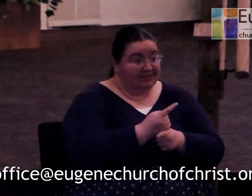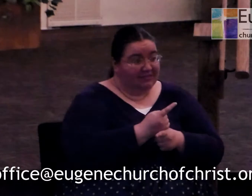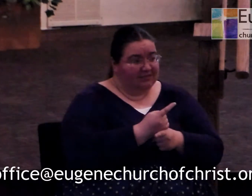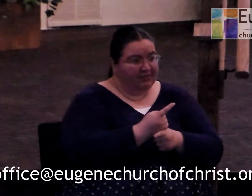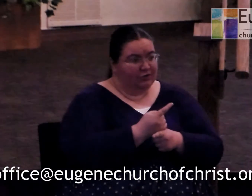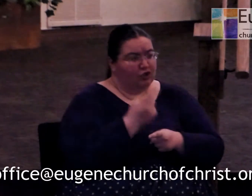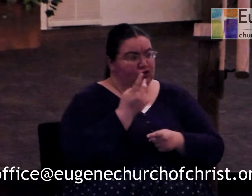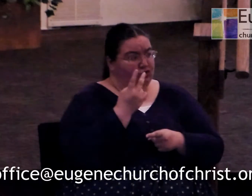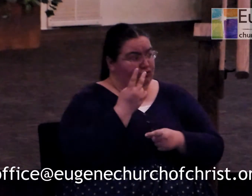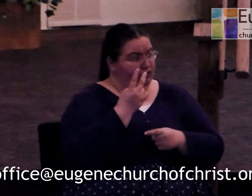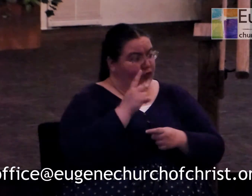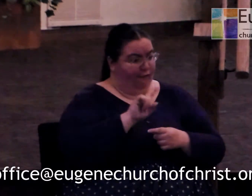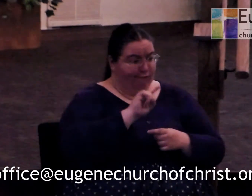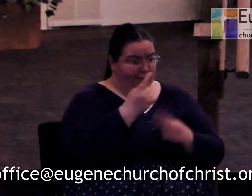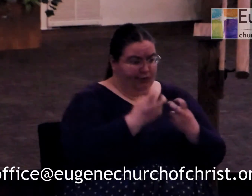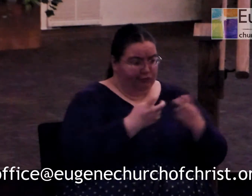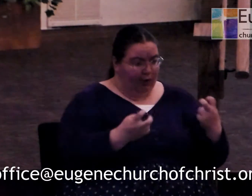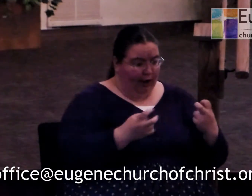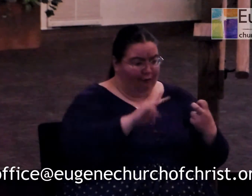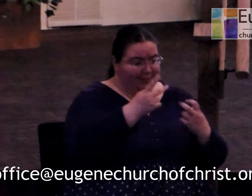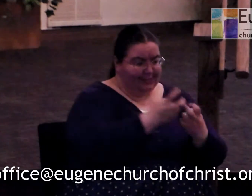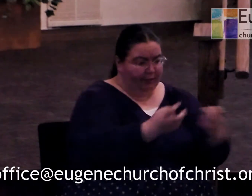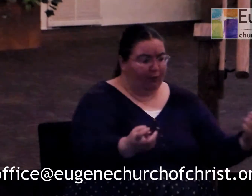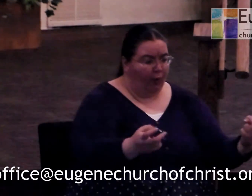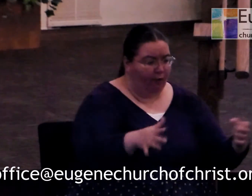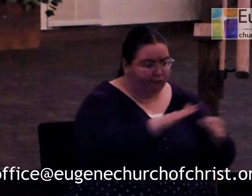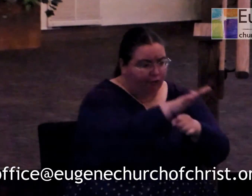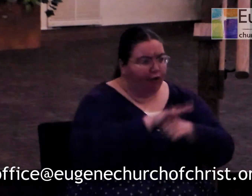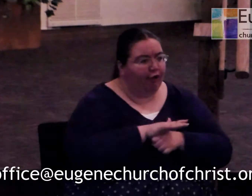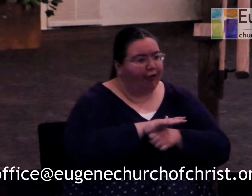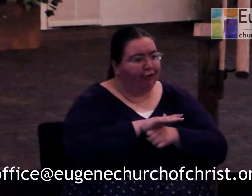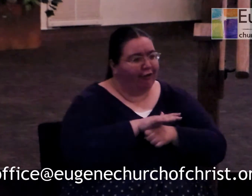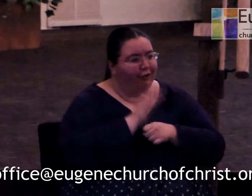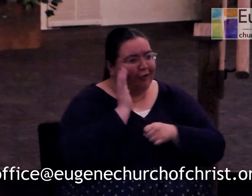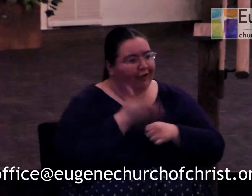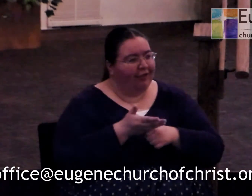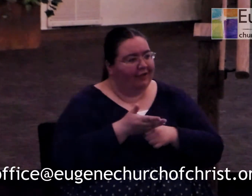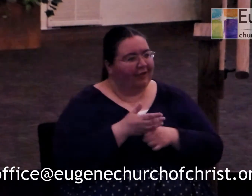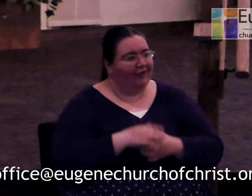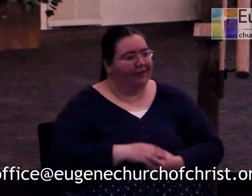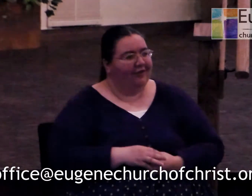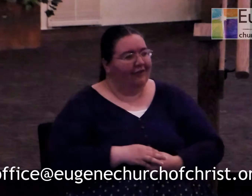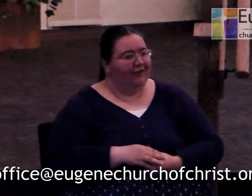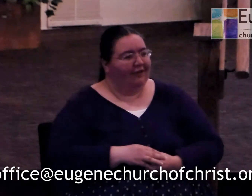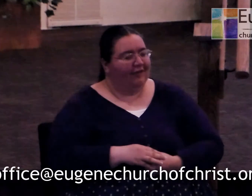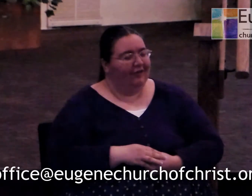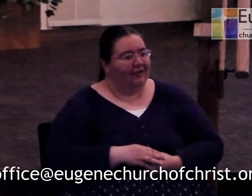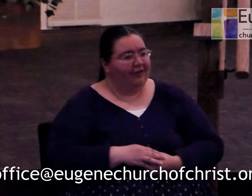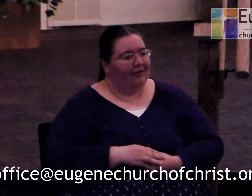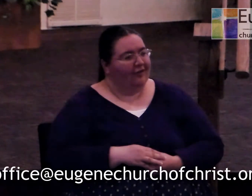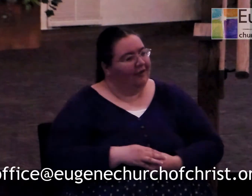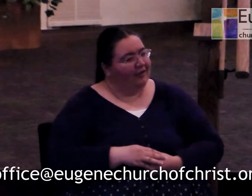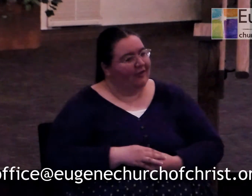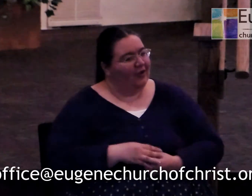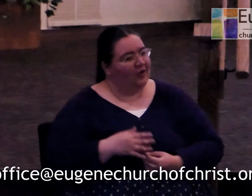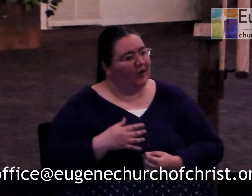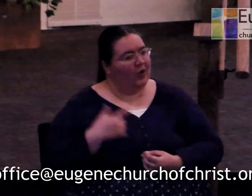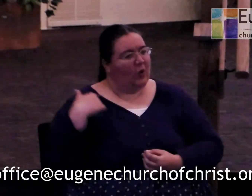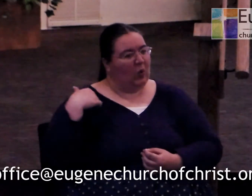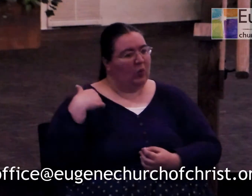minute. We have not done this for so long based on the assumption that it won't work. And what he's telling us is, it